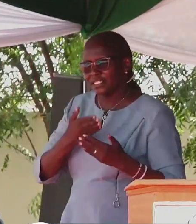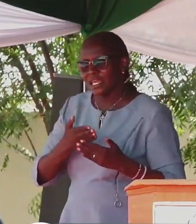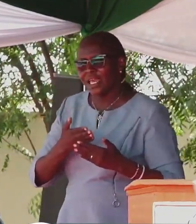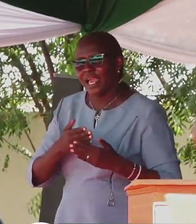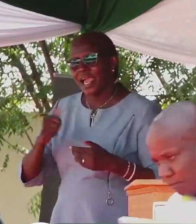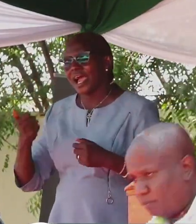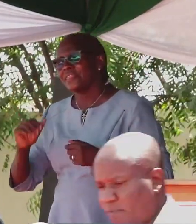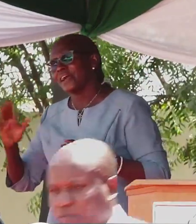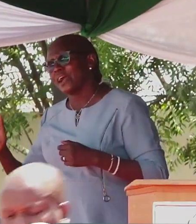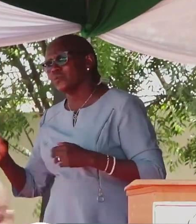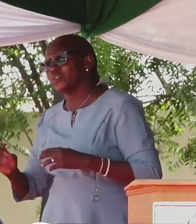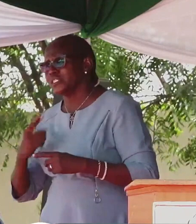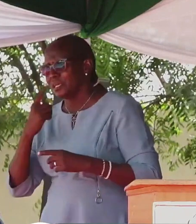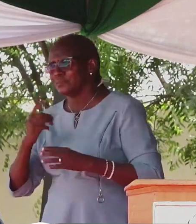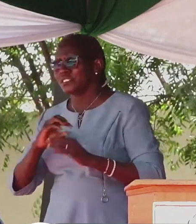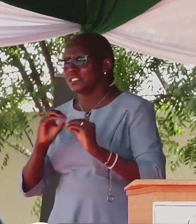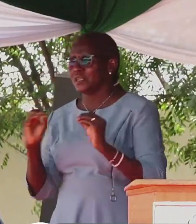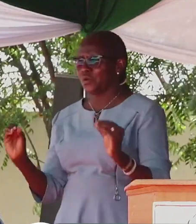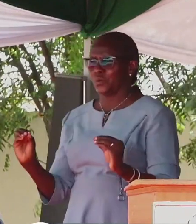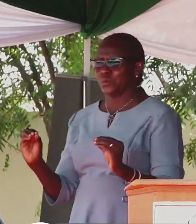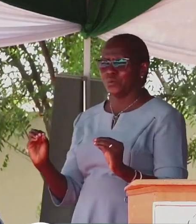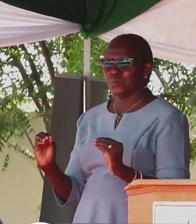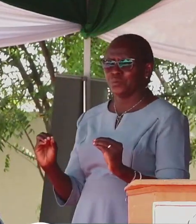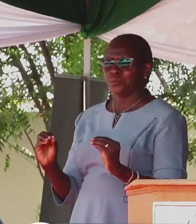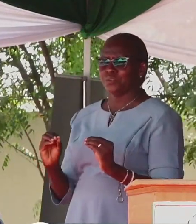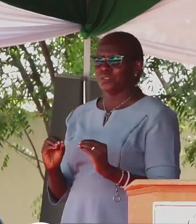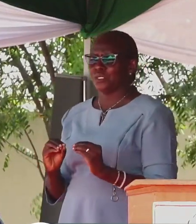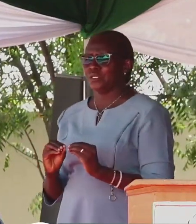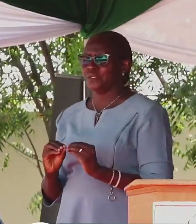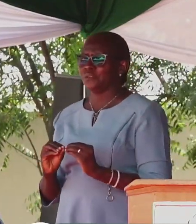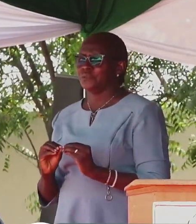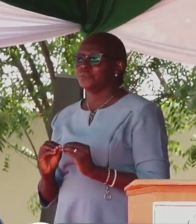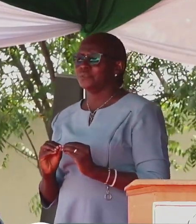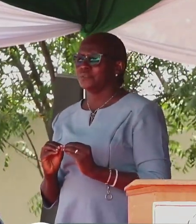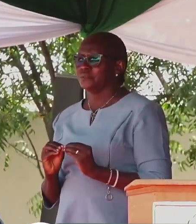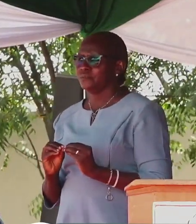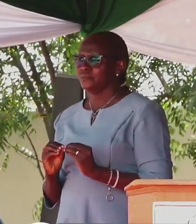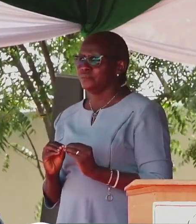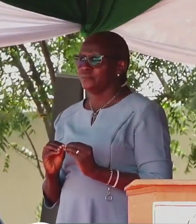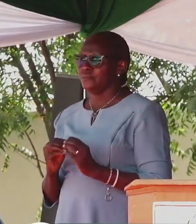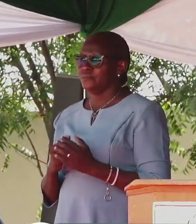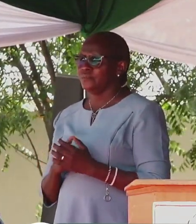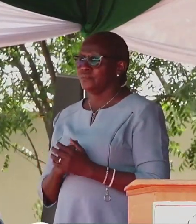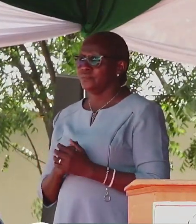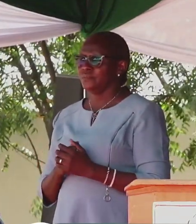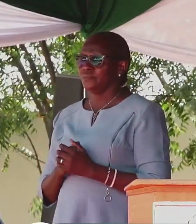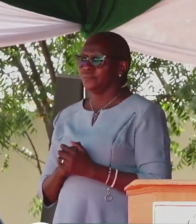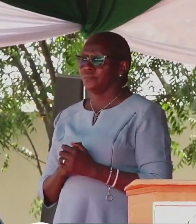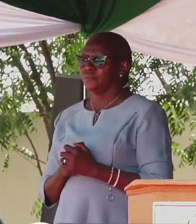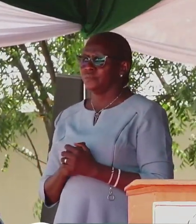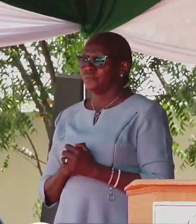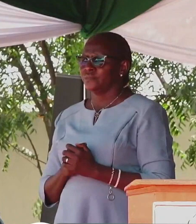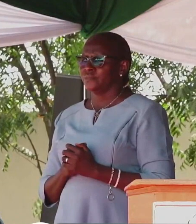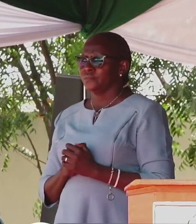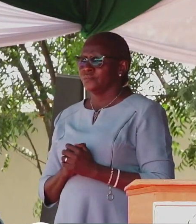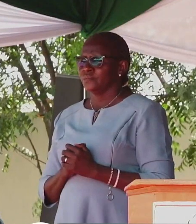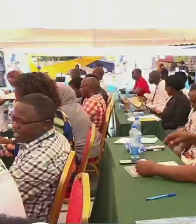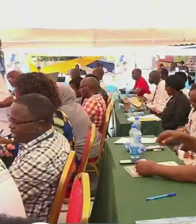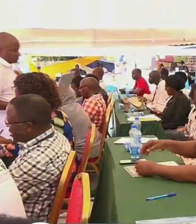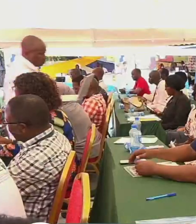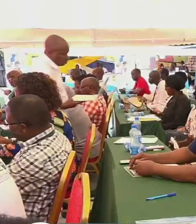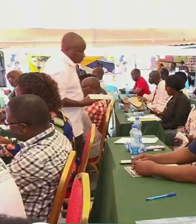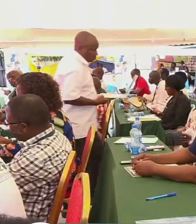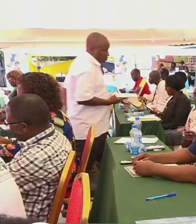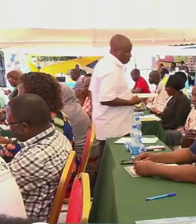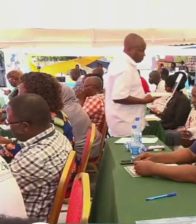many others, especially the Act, and that's a big thing because we now need to move from those and actually implement, and we thank